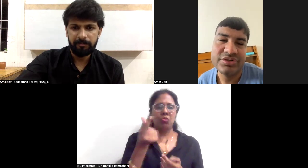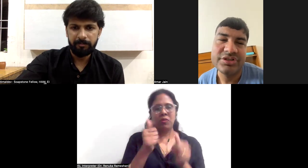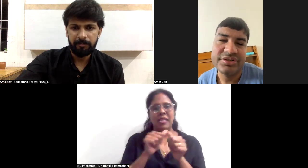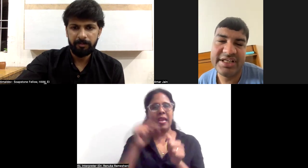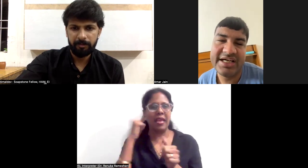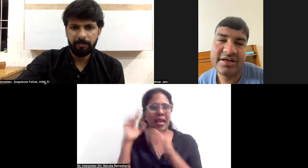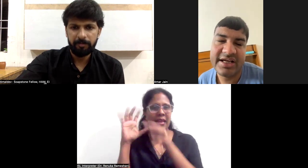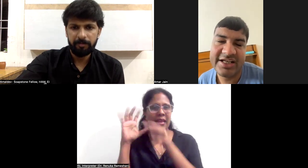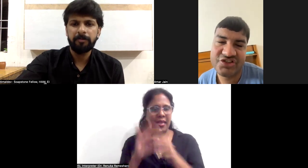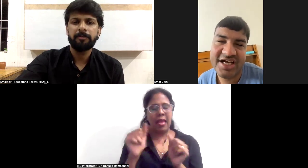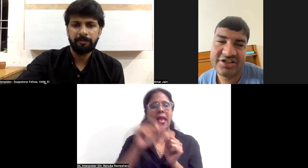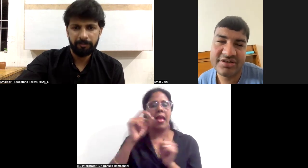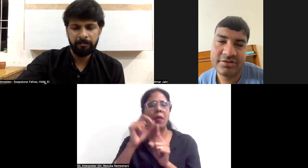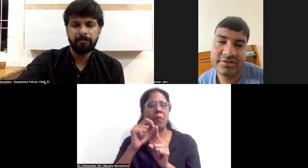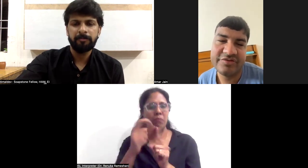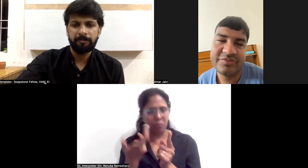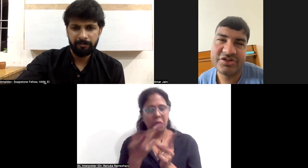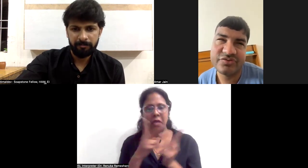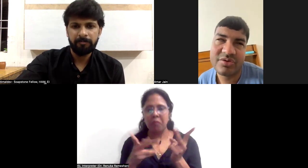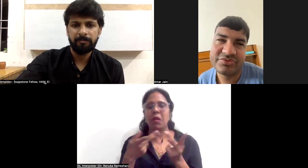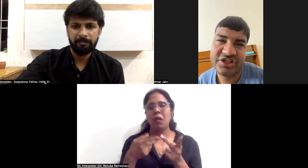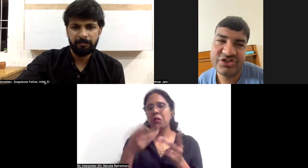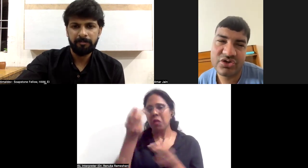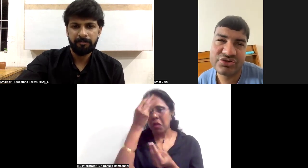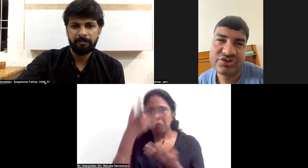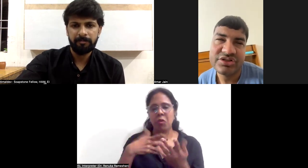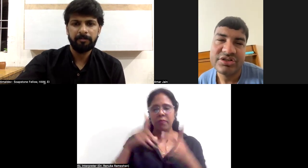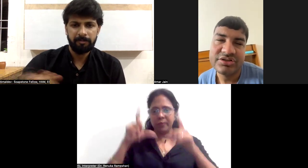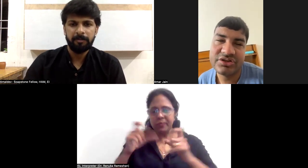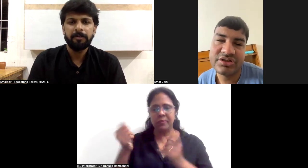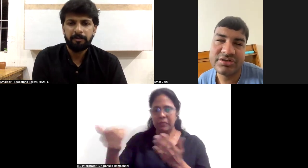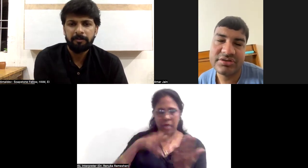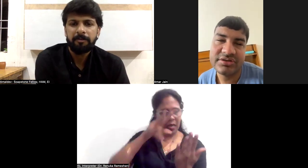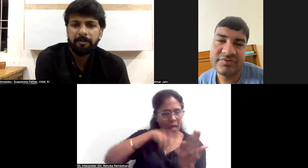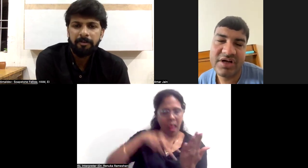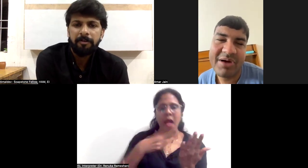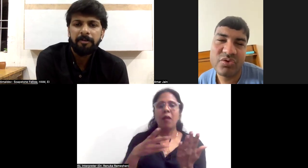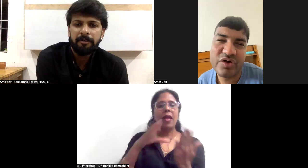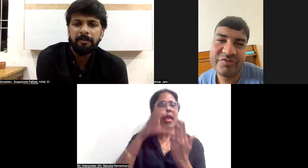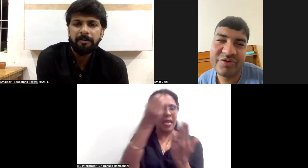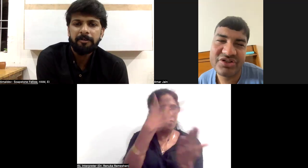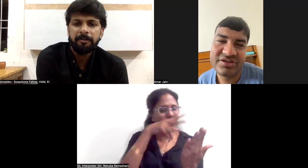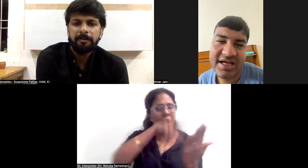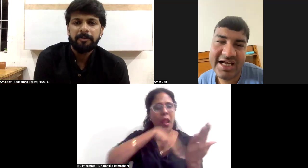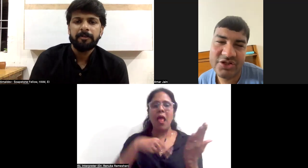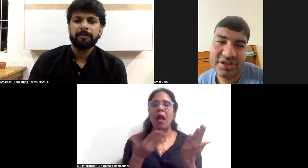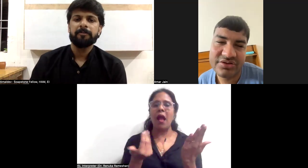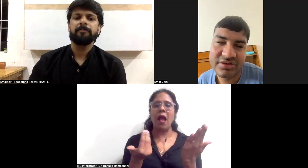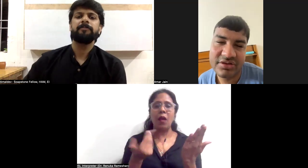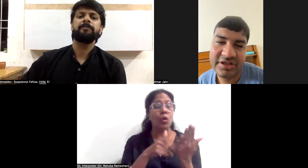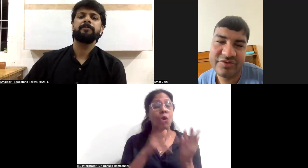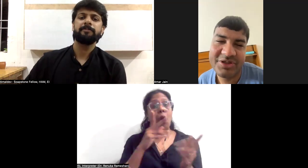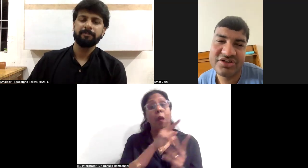to extract information from screenshots, the amount of information,